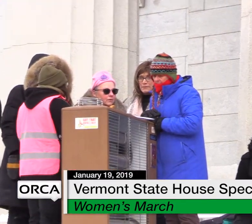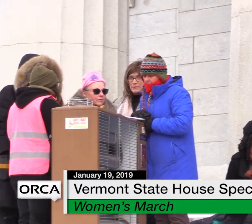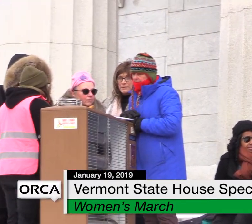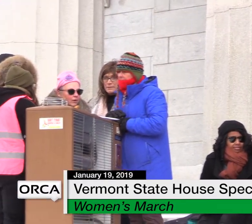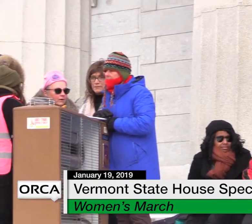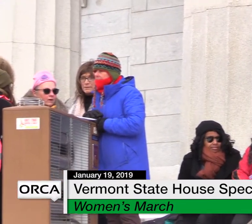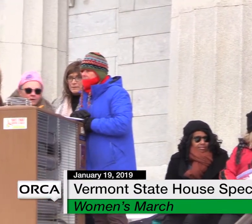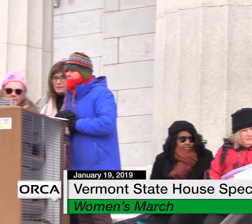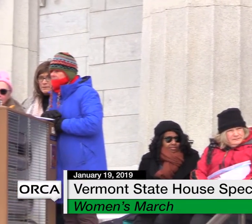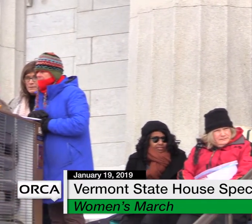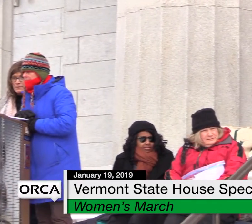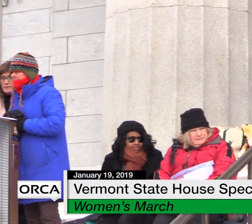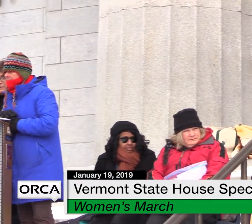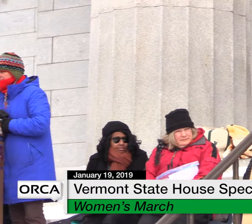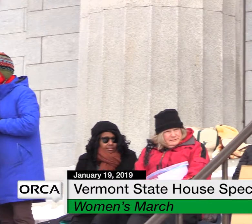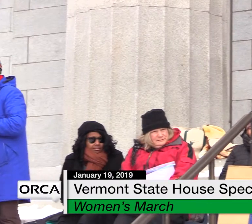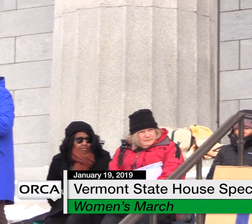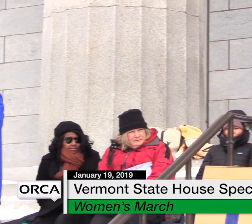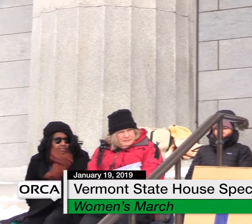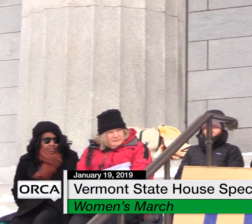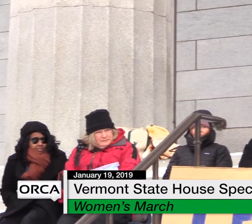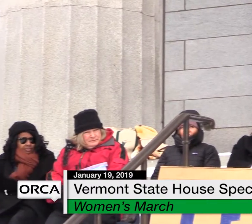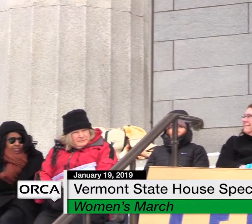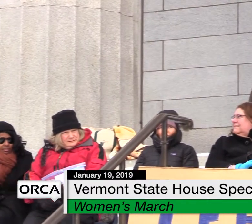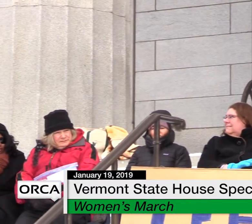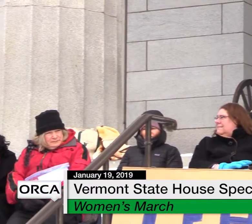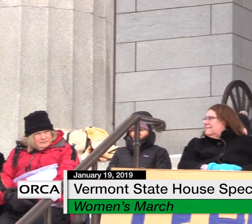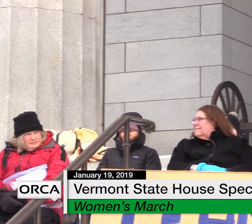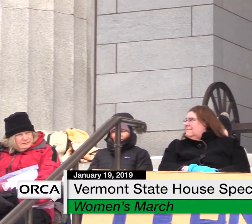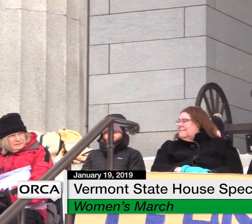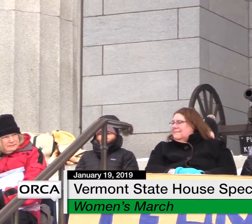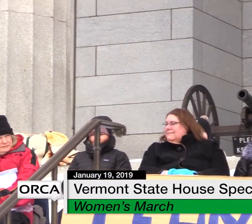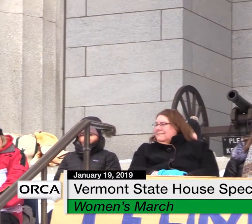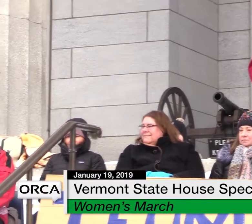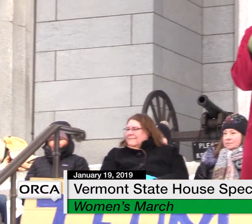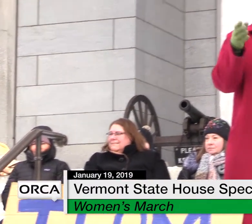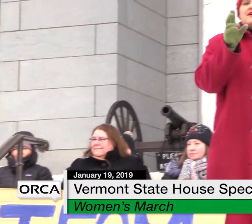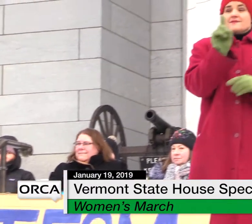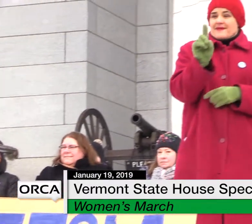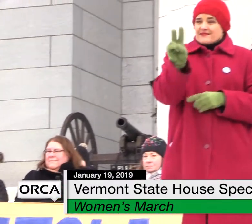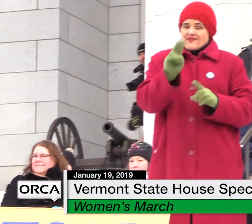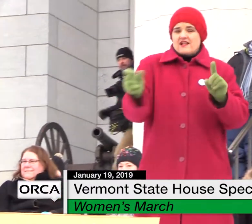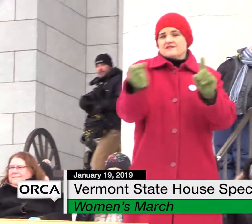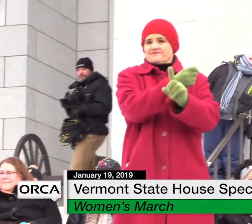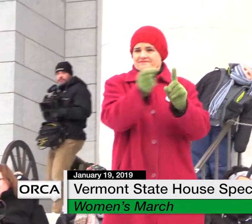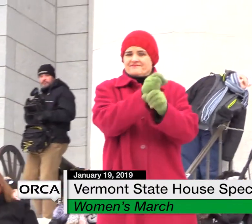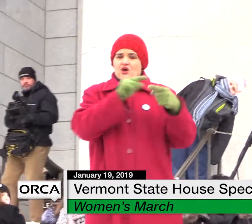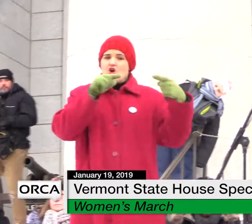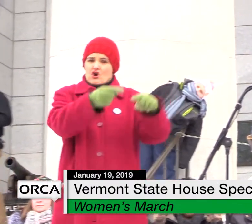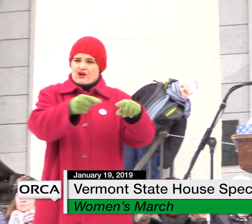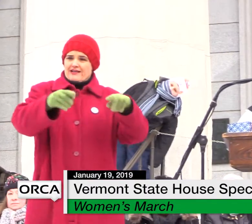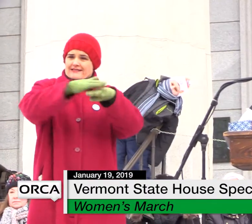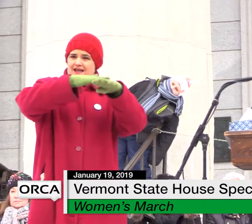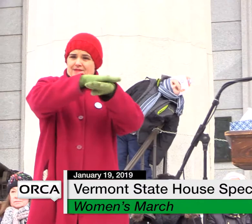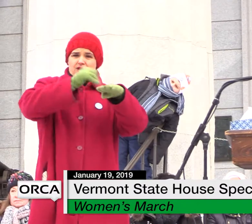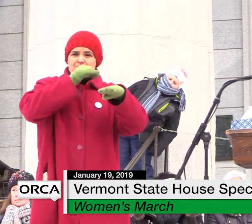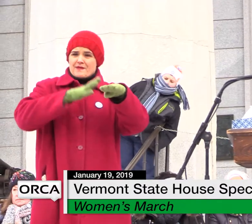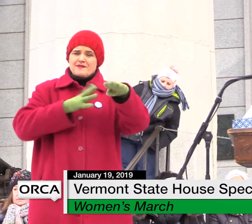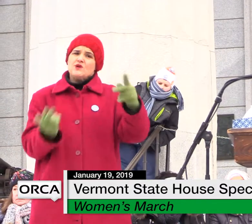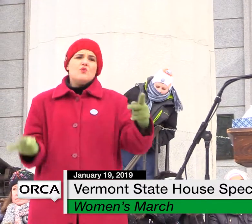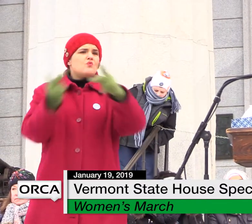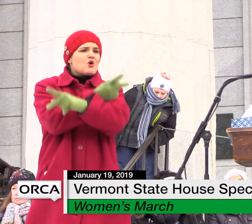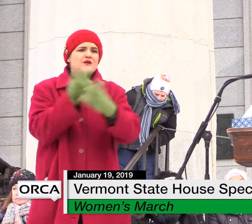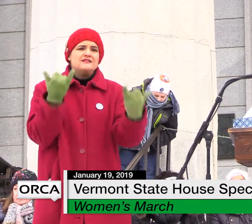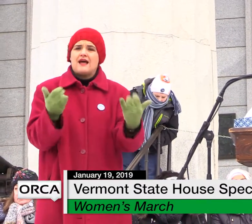Violence against Indigenous women is at epidemic levels. And in this post-Me Too world, don't forget about